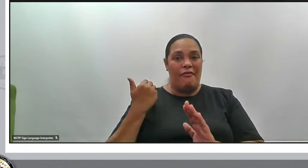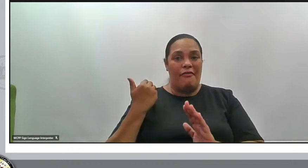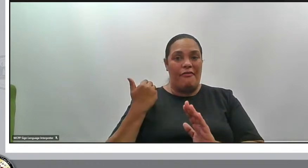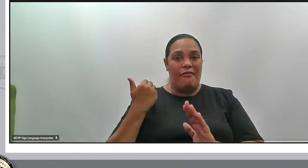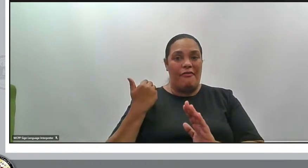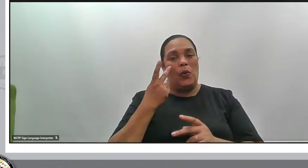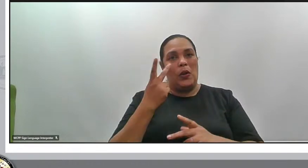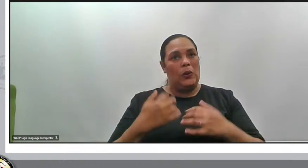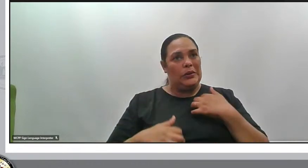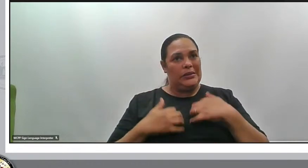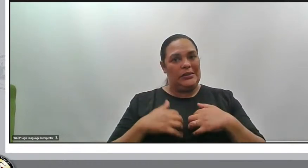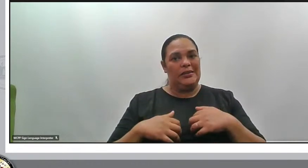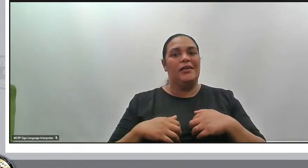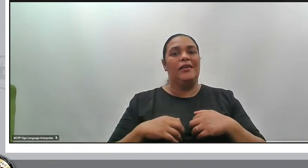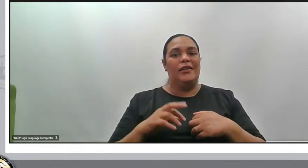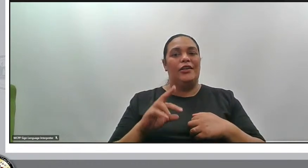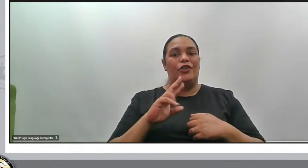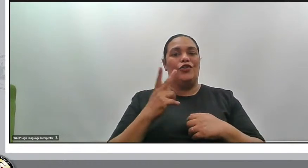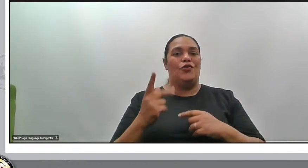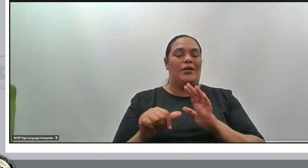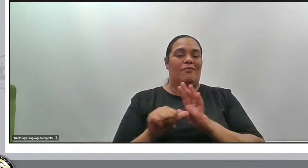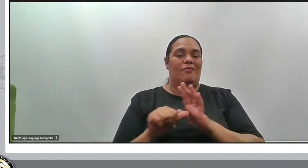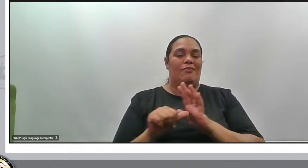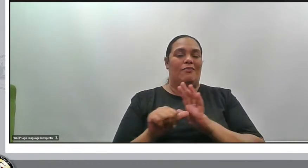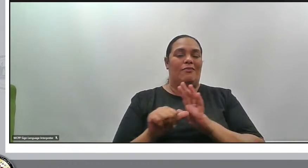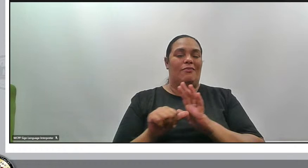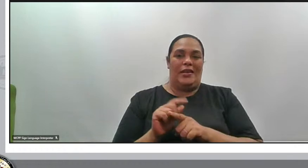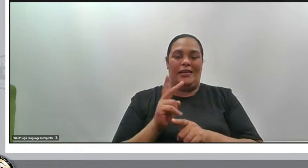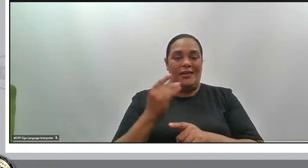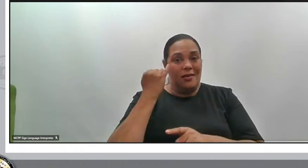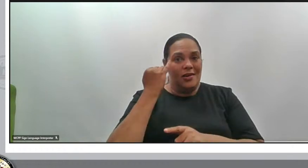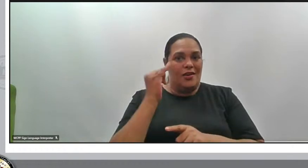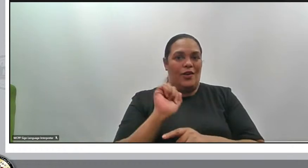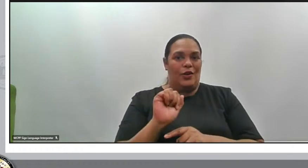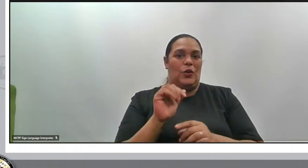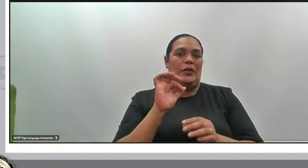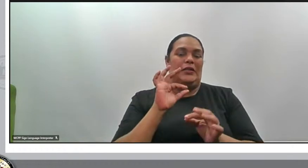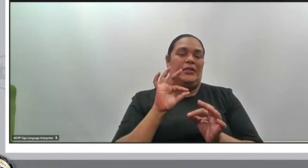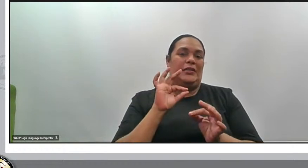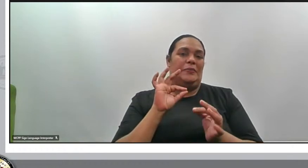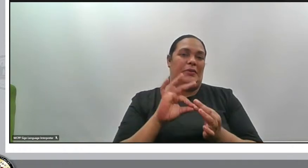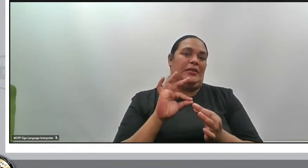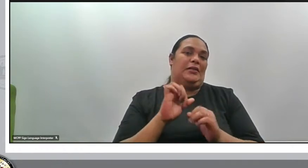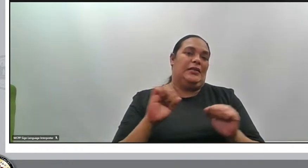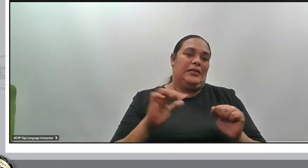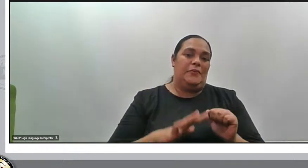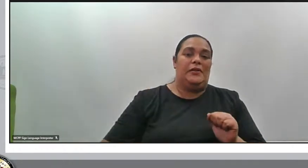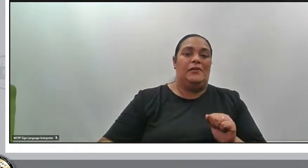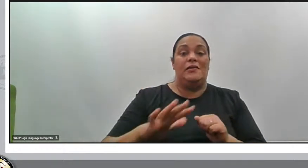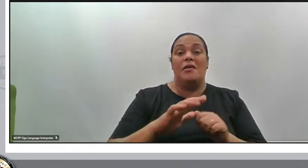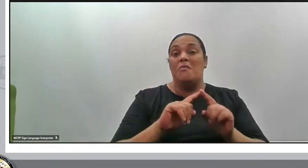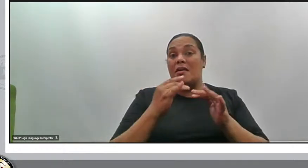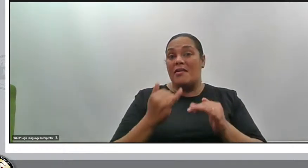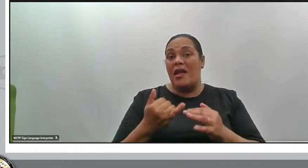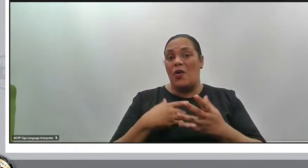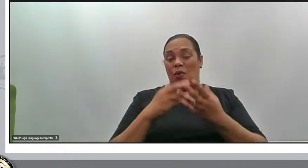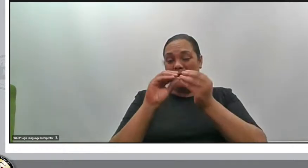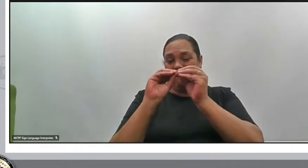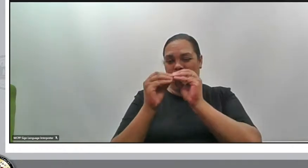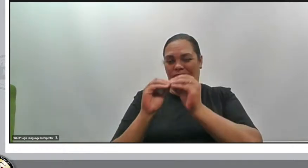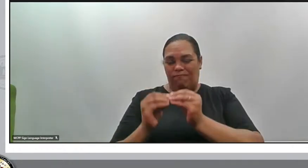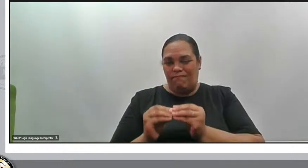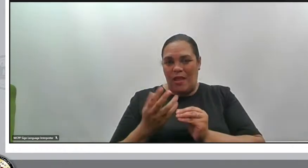to revitalize the training initiatives in that particular space. In the meantime, we've made amendments,